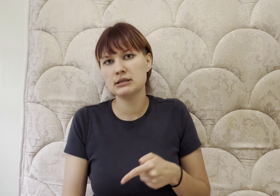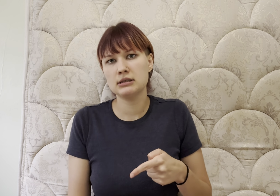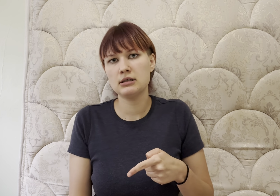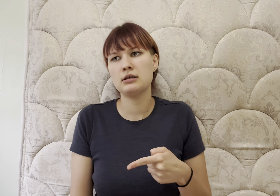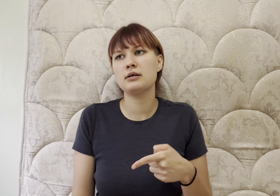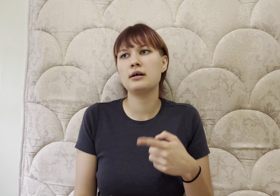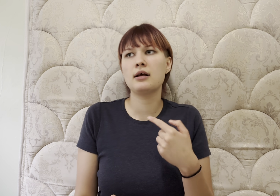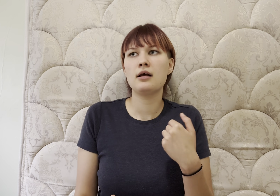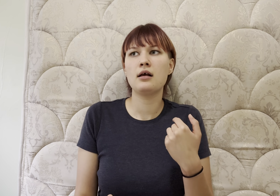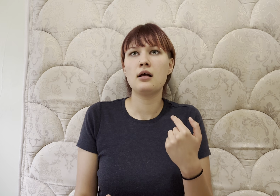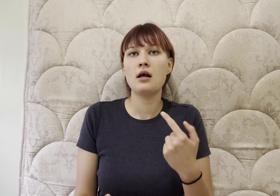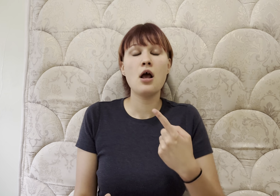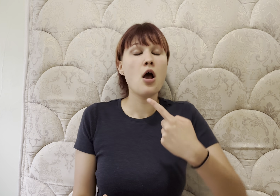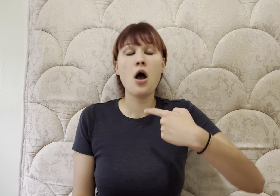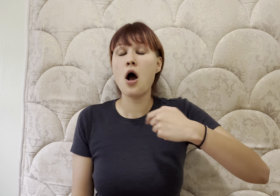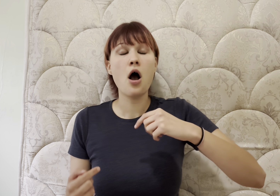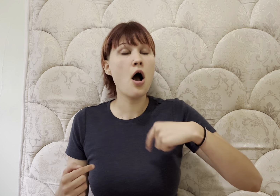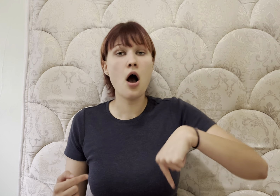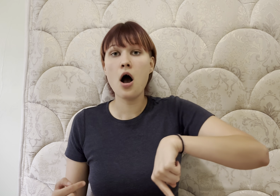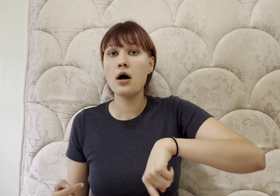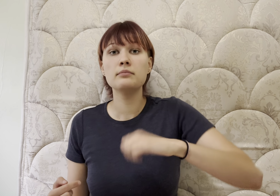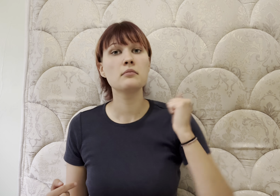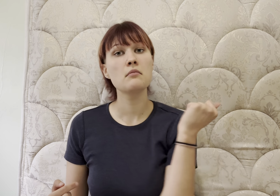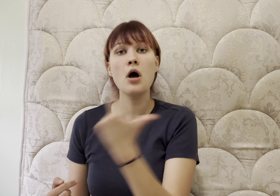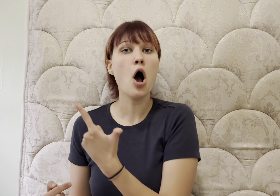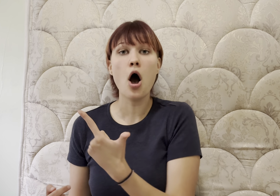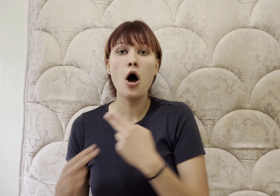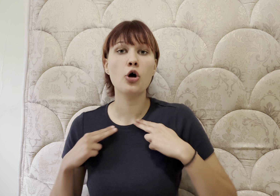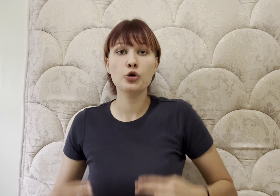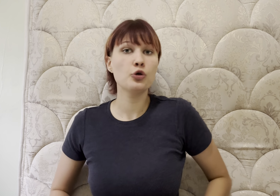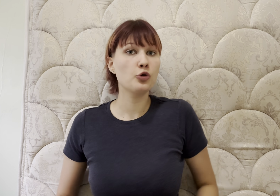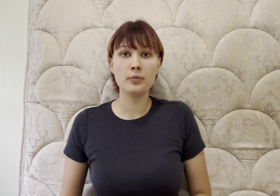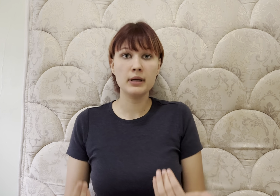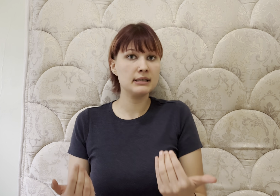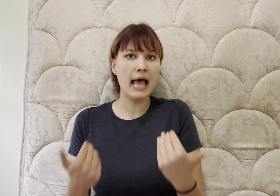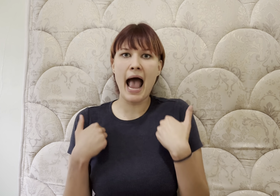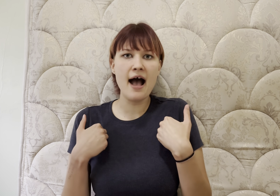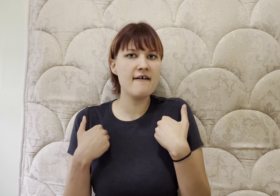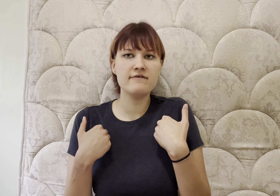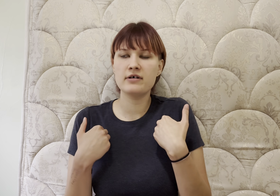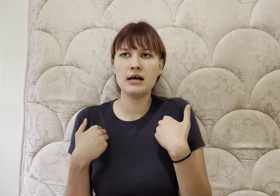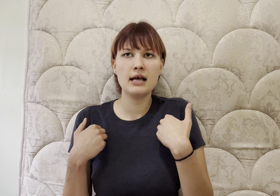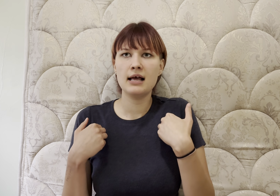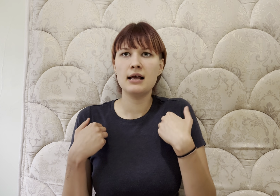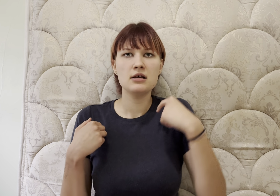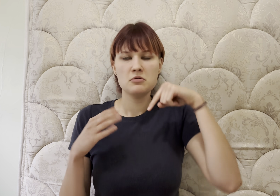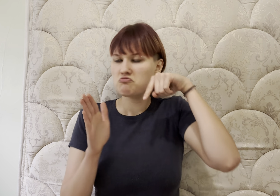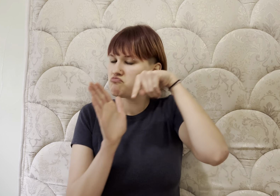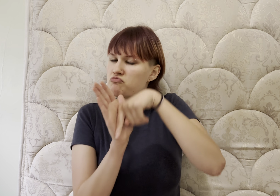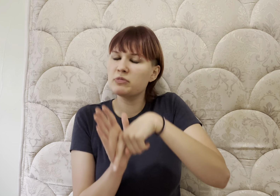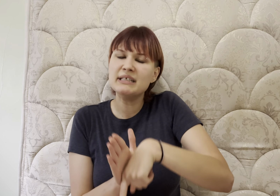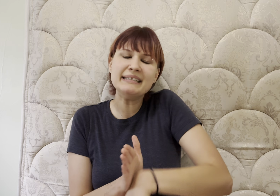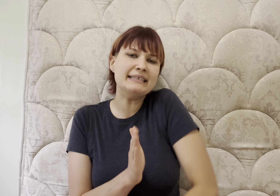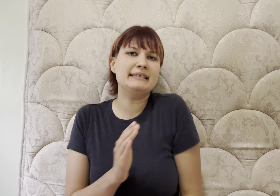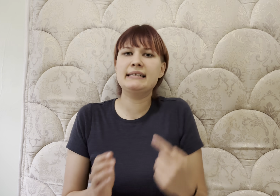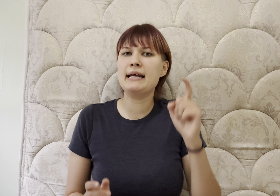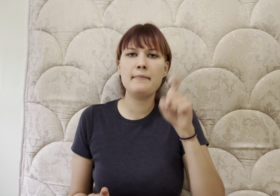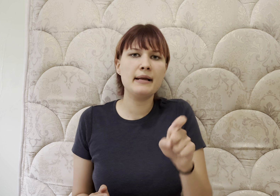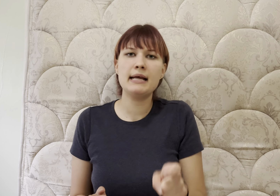this deep need to be accepted for who we are unconditionally. And so humanist